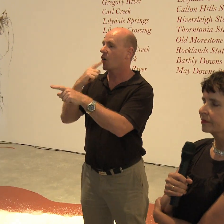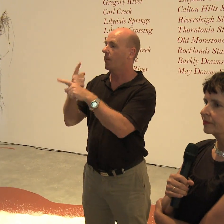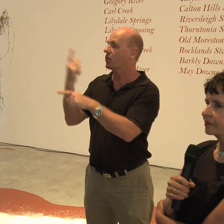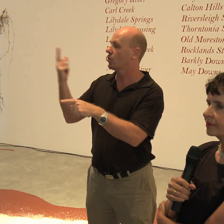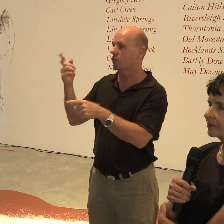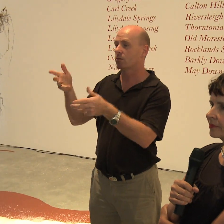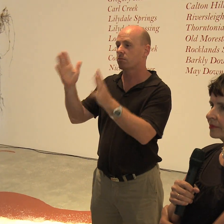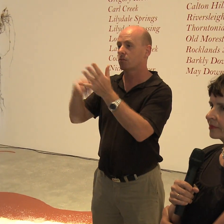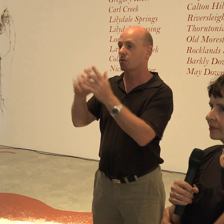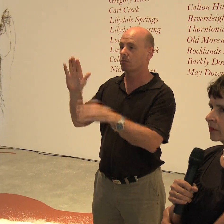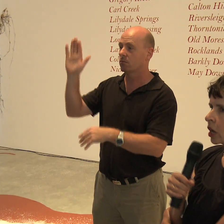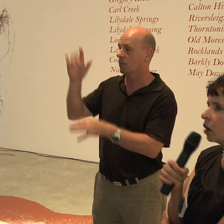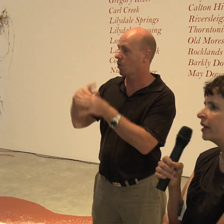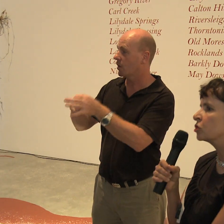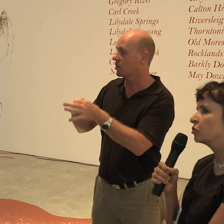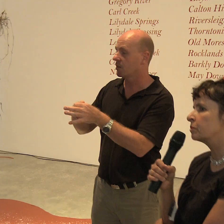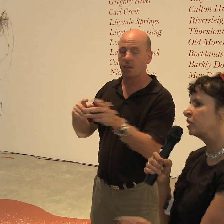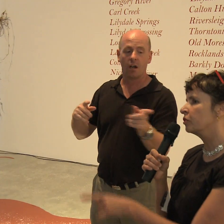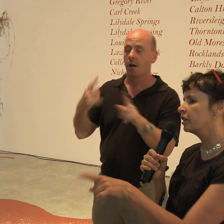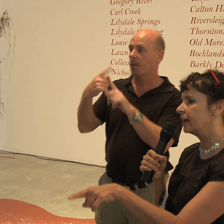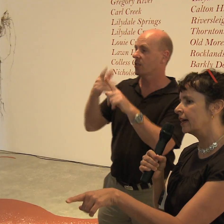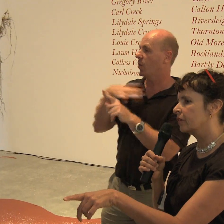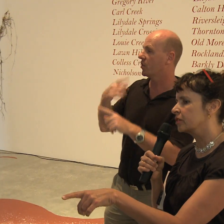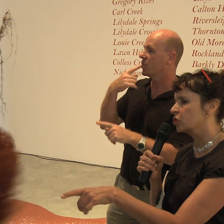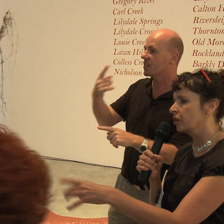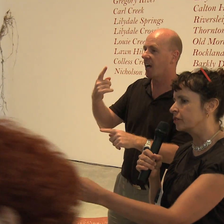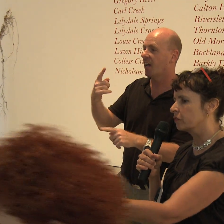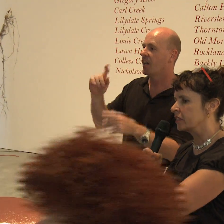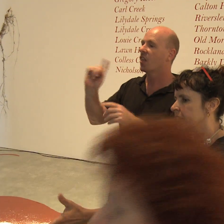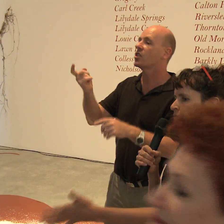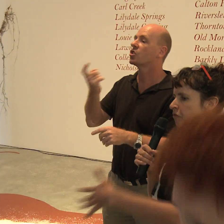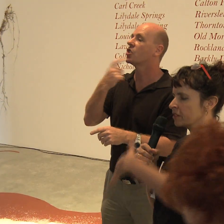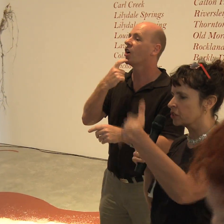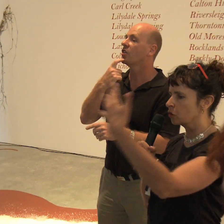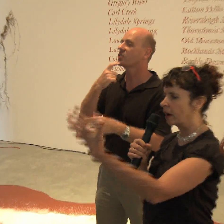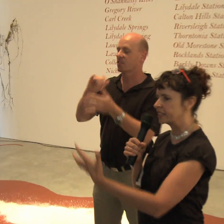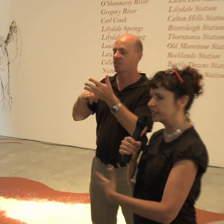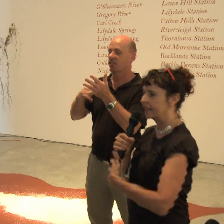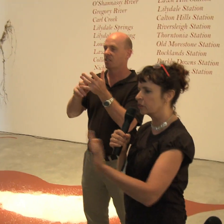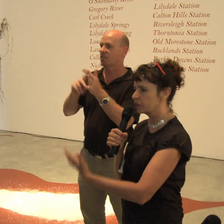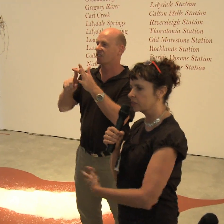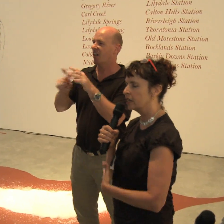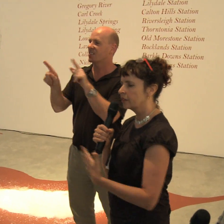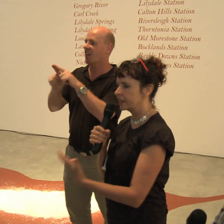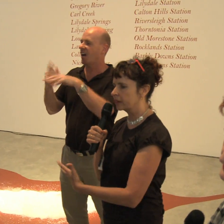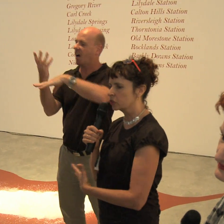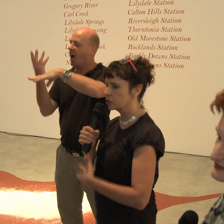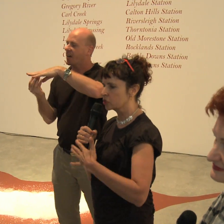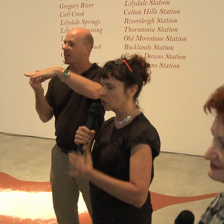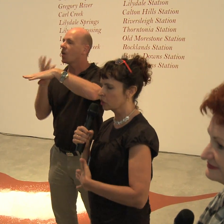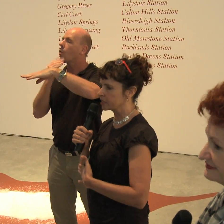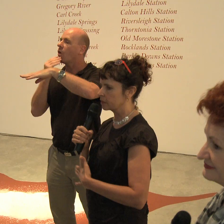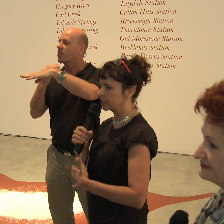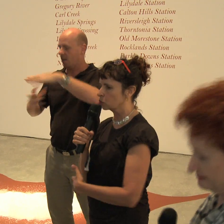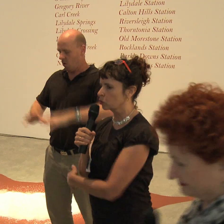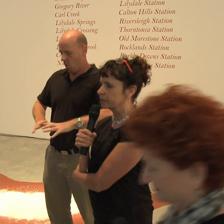who's going to... Does anyone want to... Oh, and I should just mention the stones, obviously, the reference to the weighting down of the young girls to